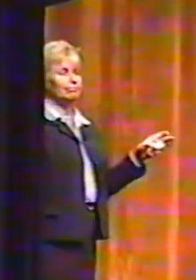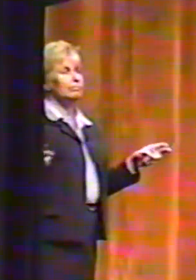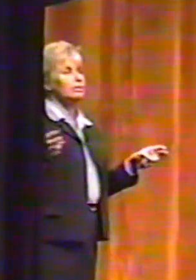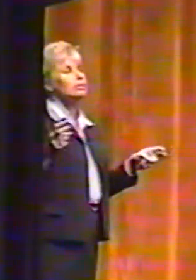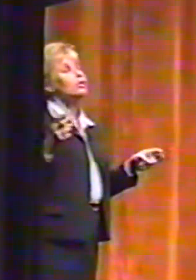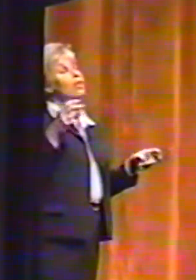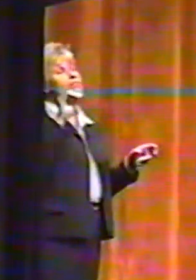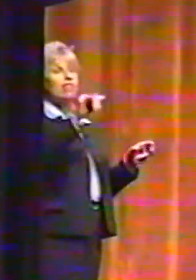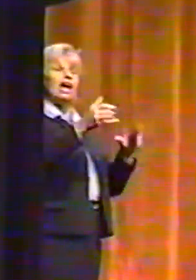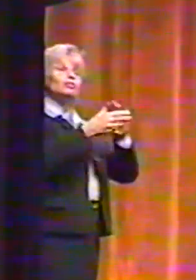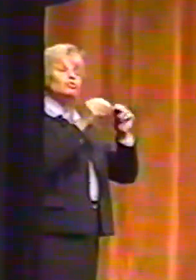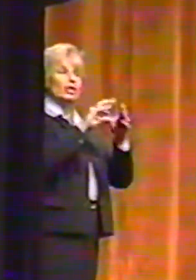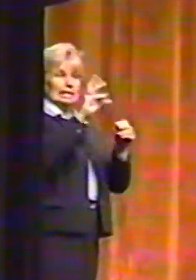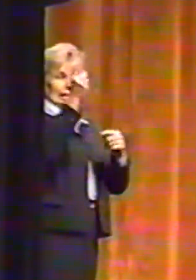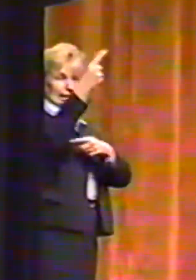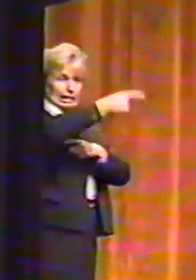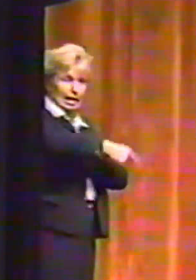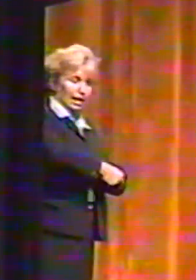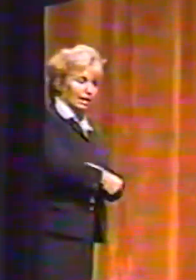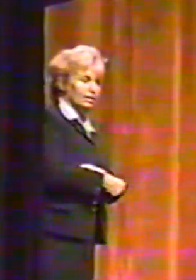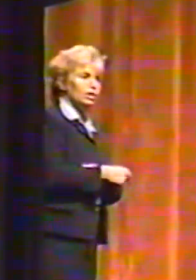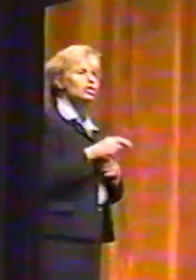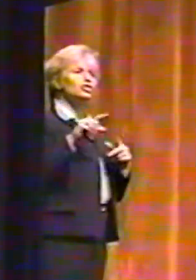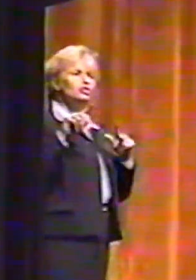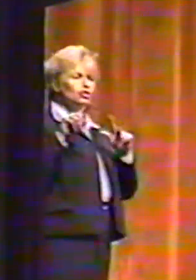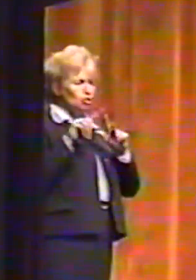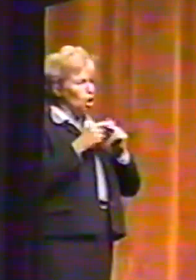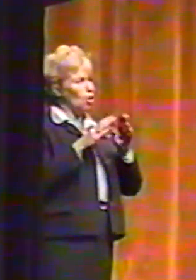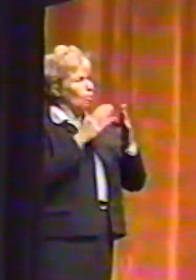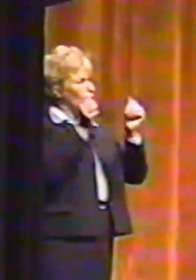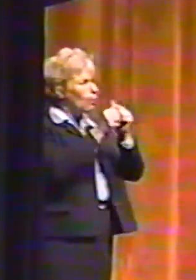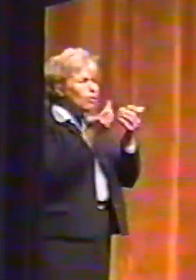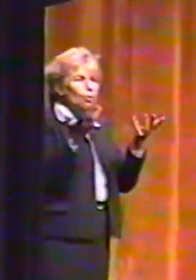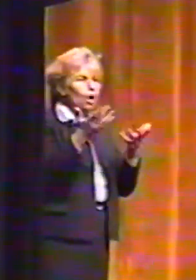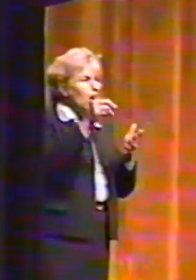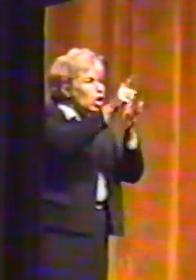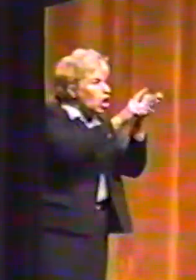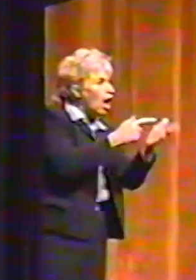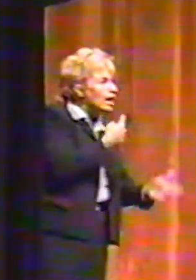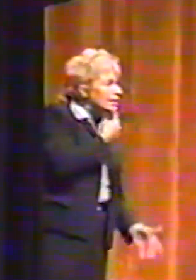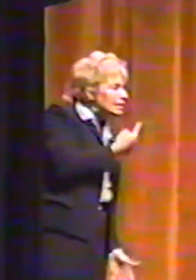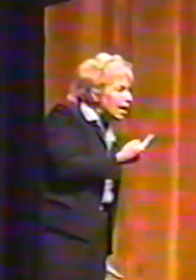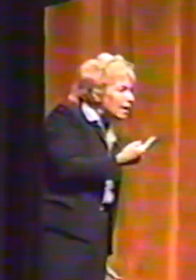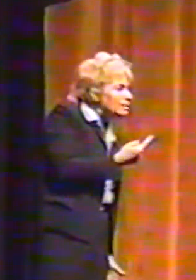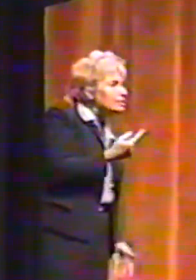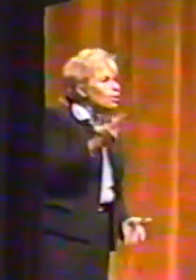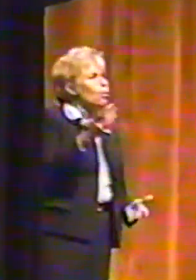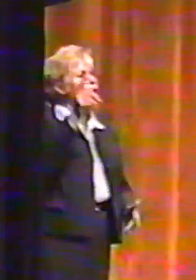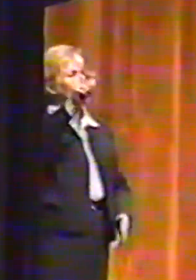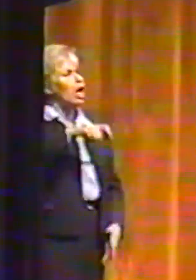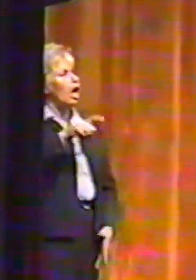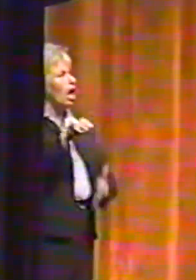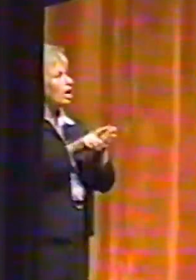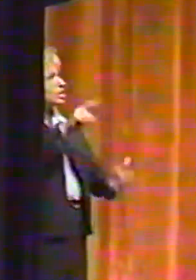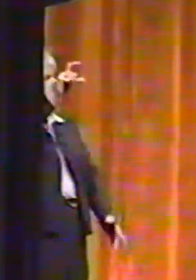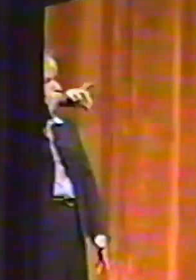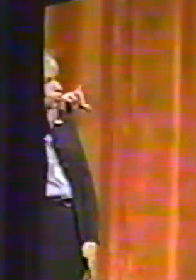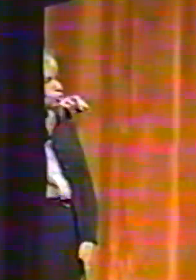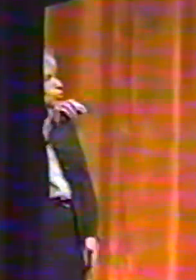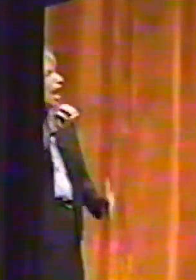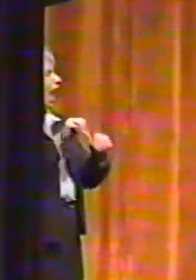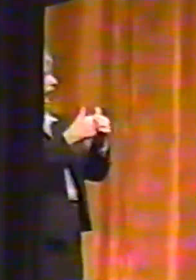started first by looking at what the law says, what the law is supposed to do, and how the law really